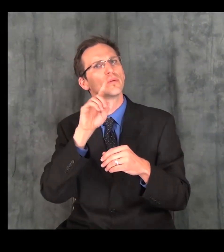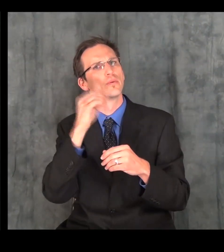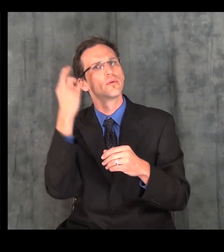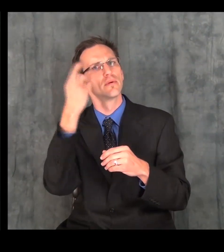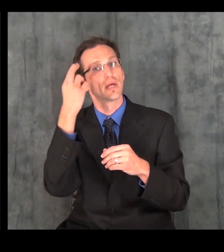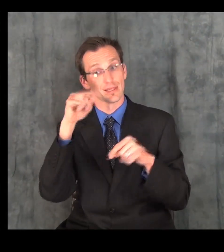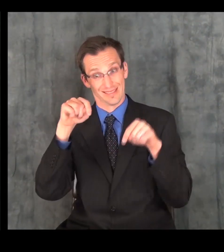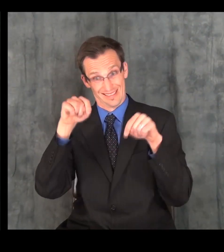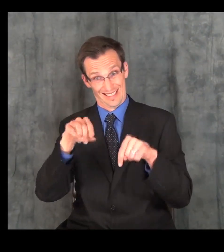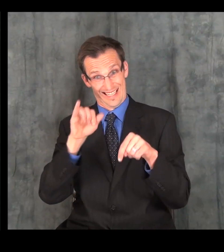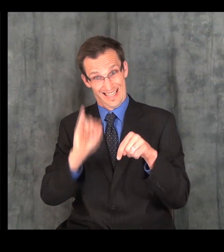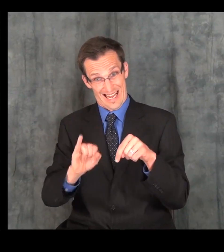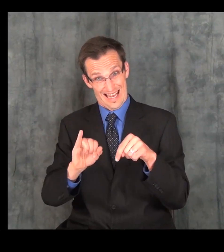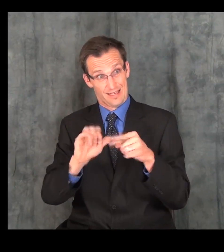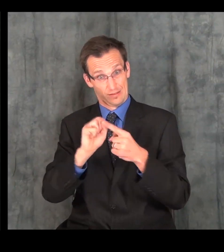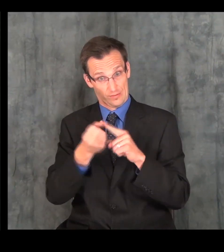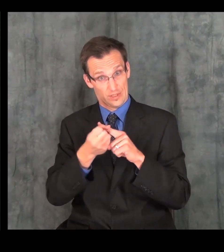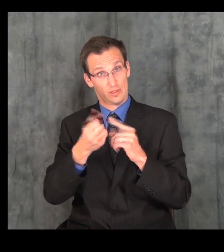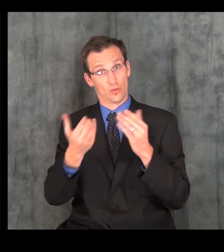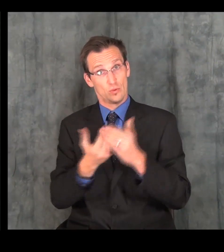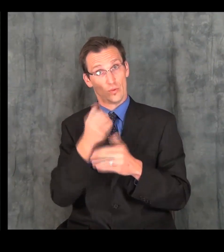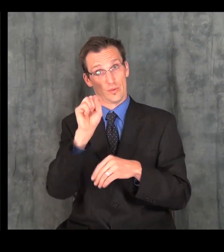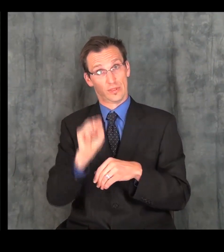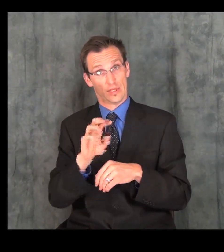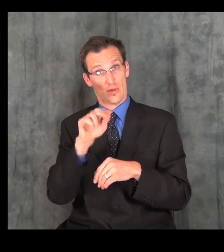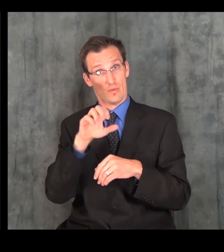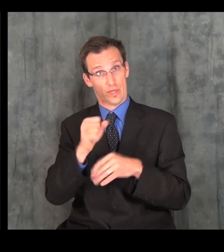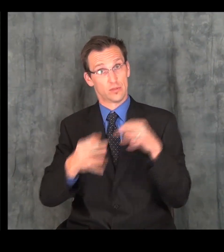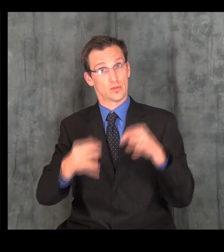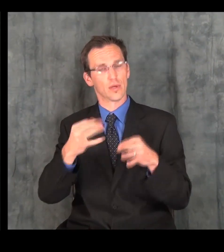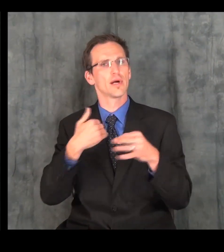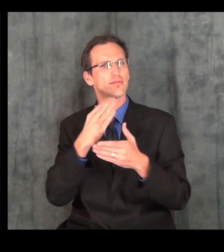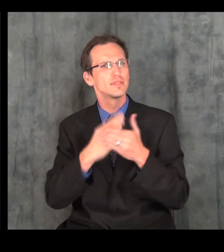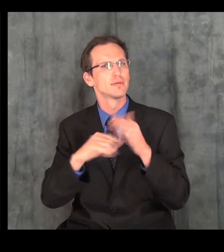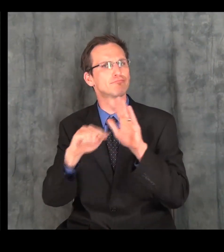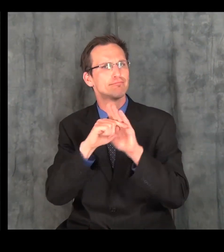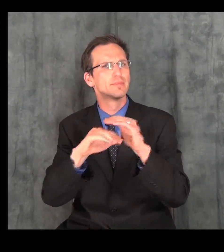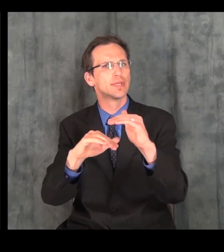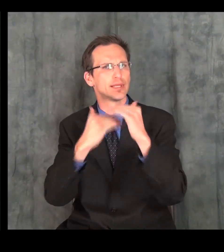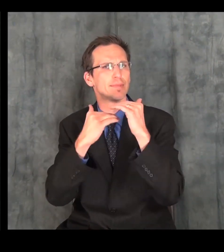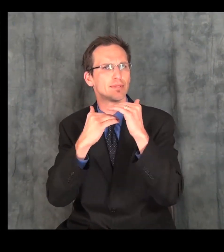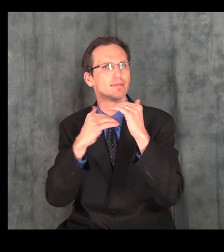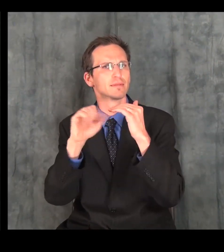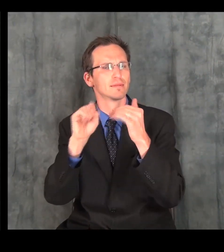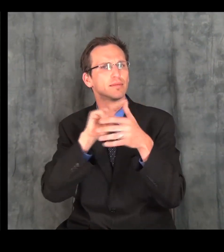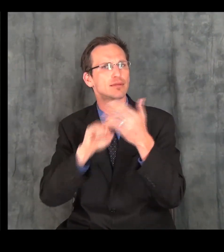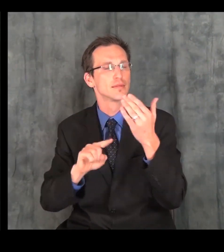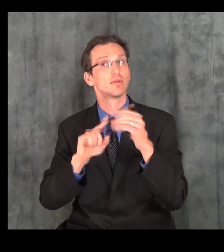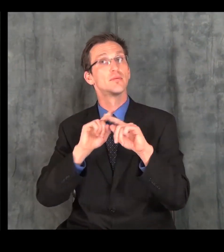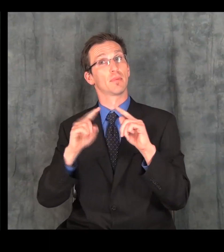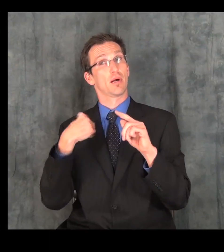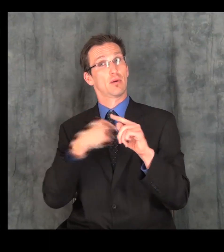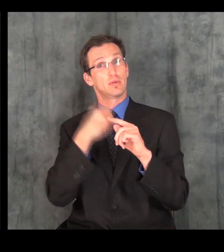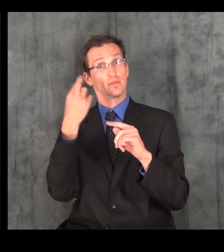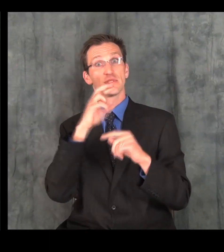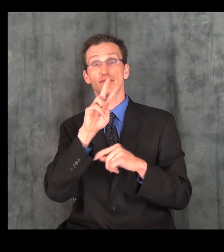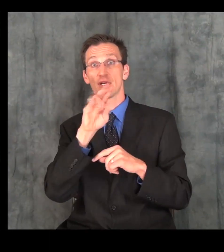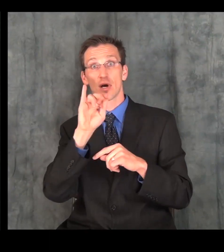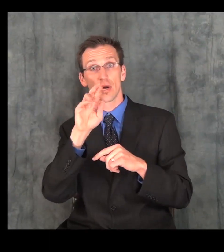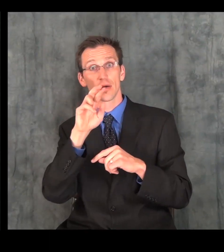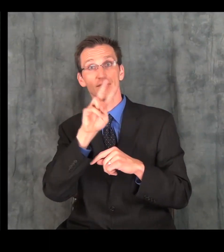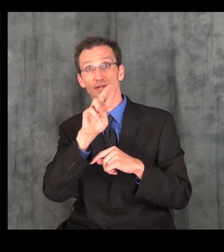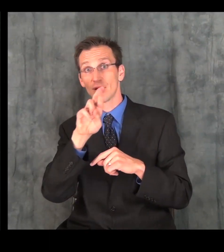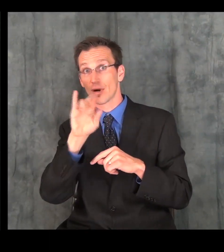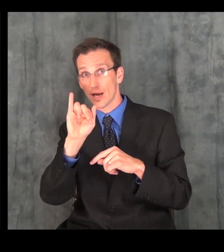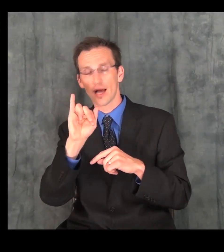context there were limitations, we did recognise that VRI has a huge potential for